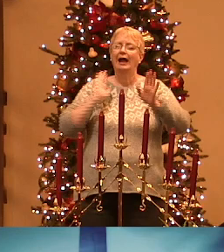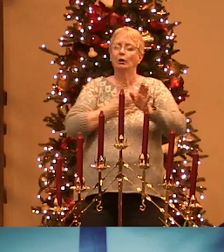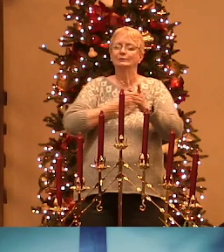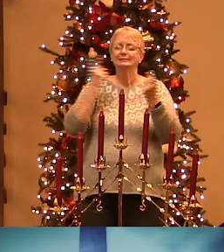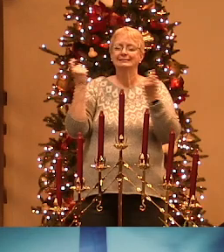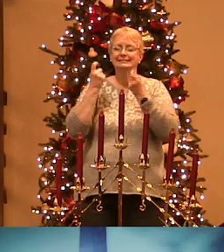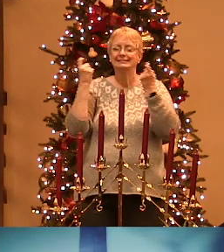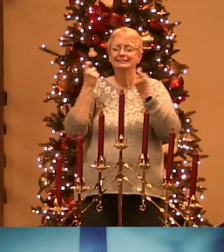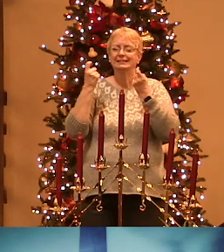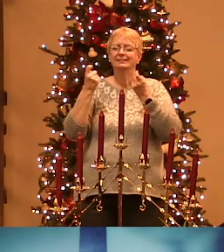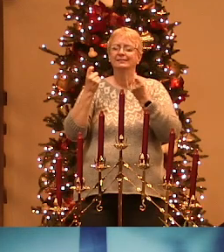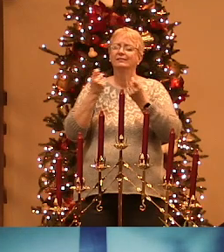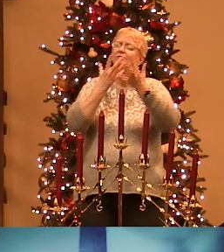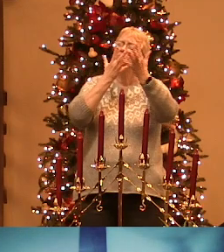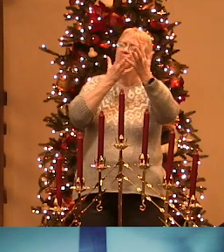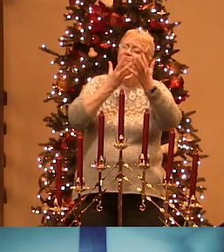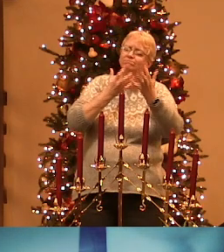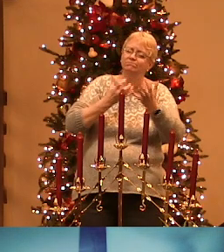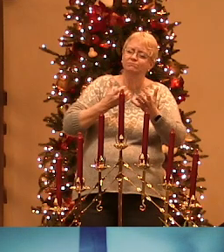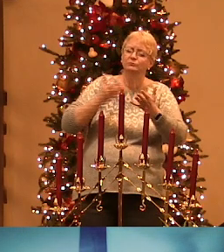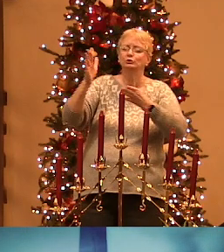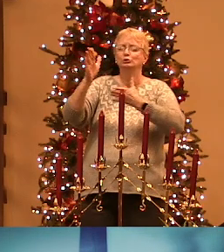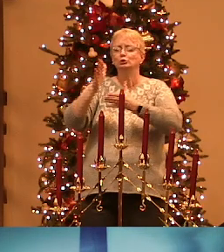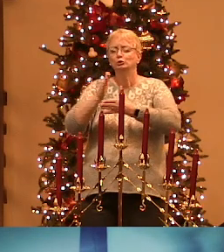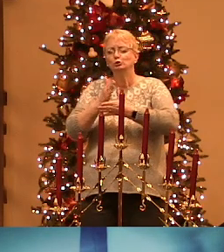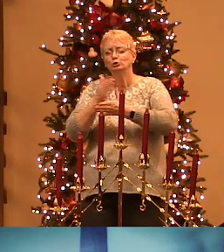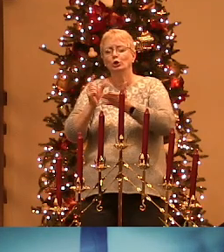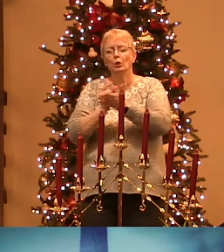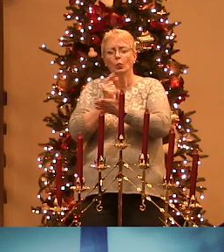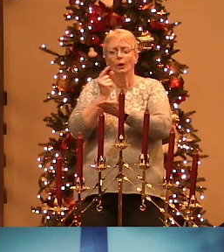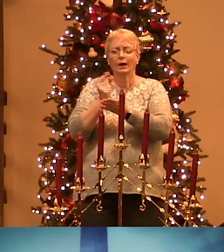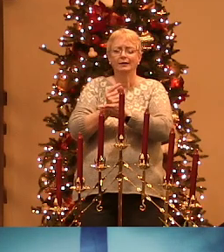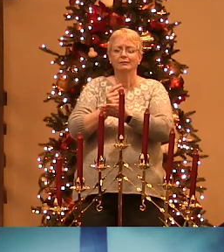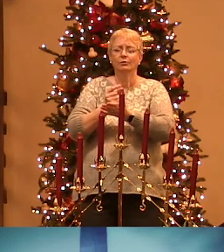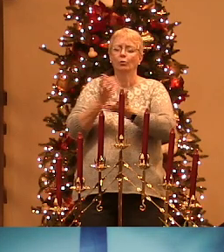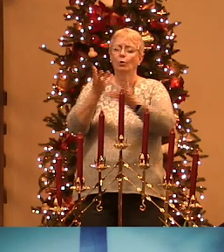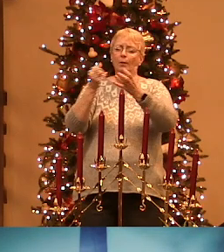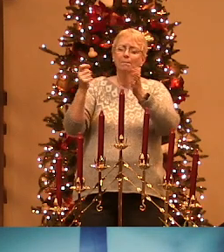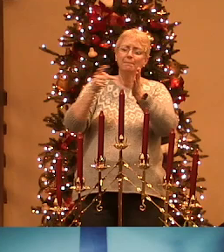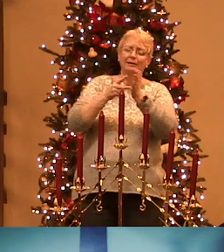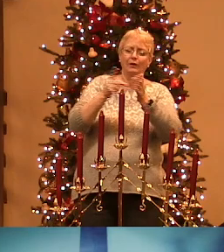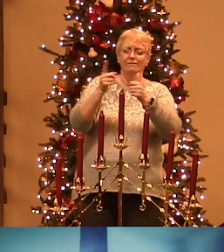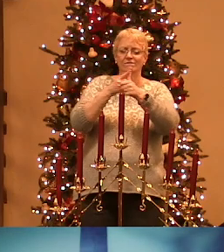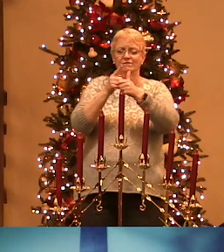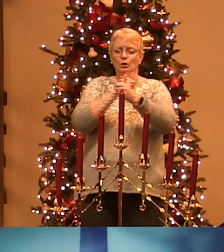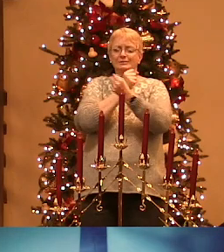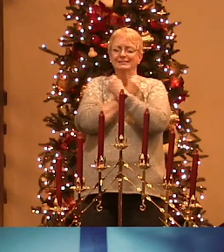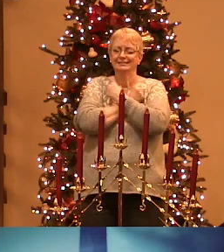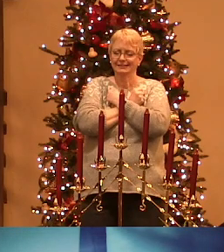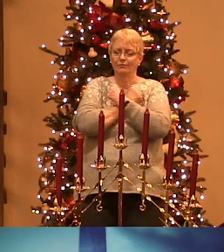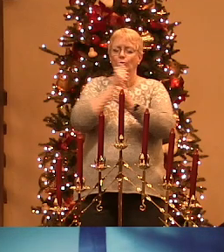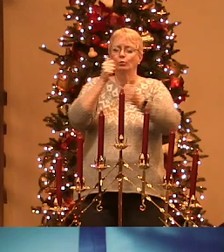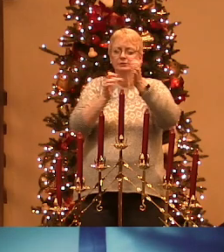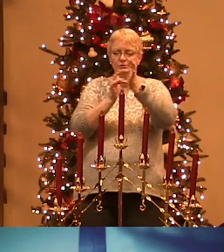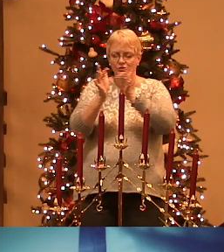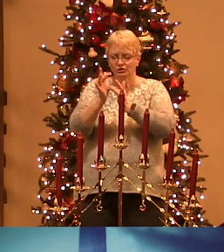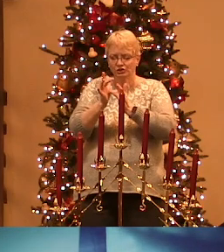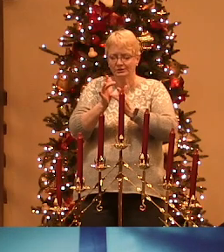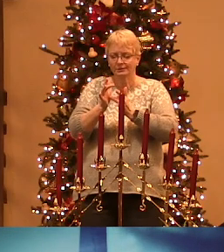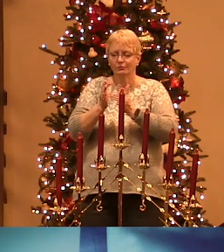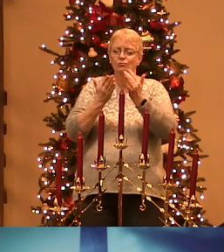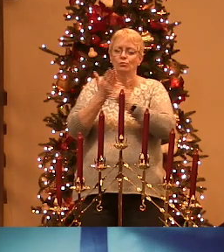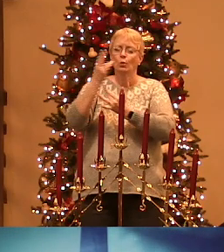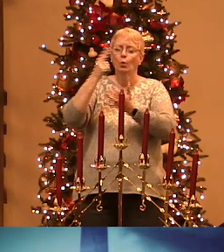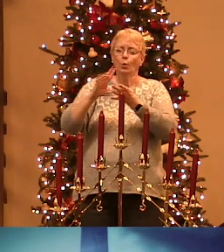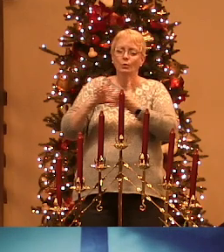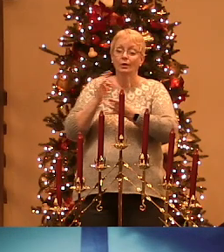commission, a passion for evangelism, a repentance for losing the first love. But that can only happen by the Holy Spirit's conviction.